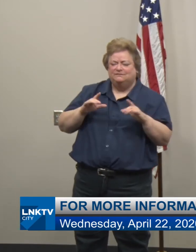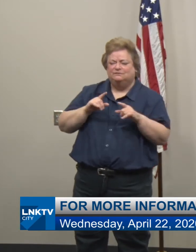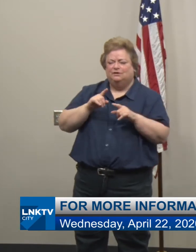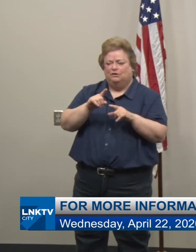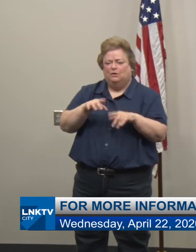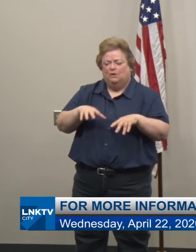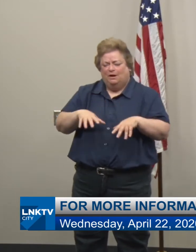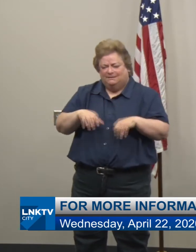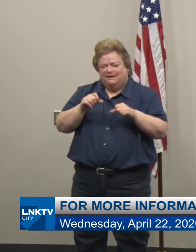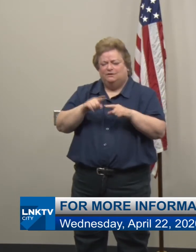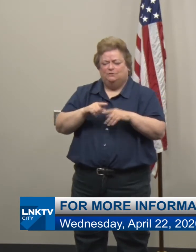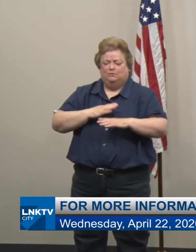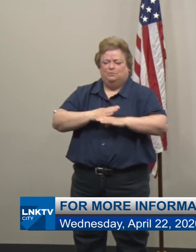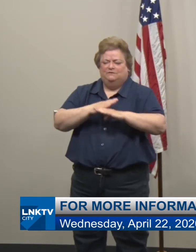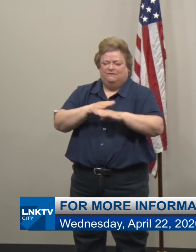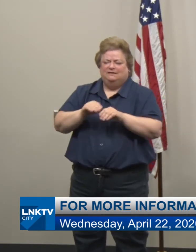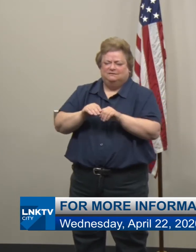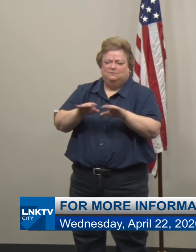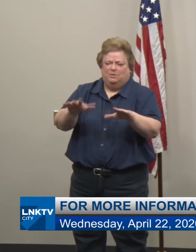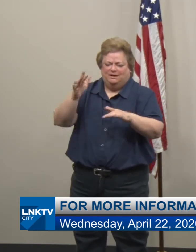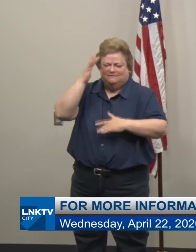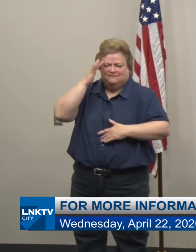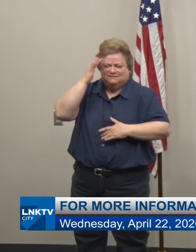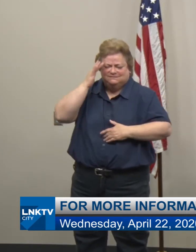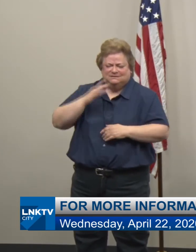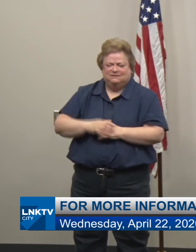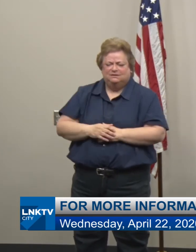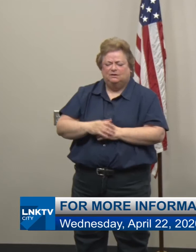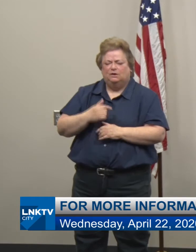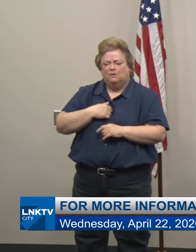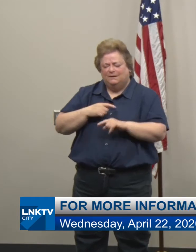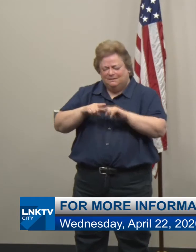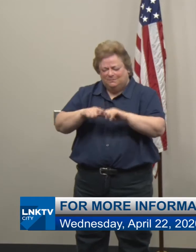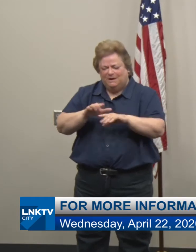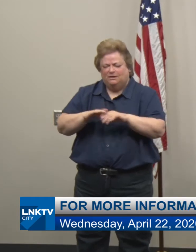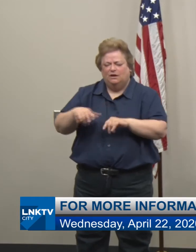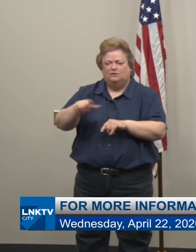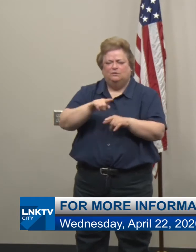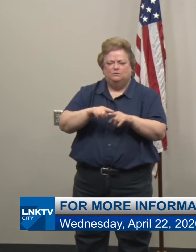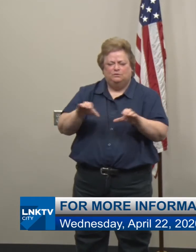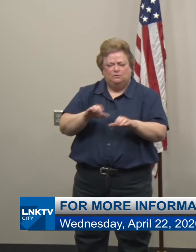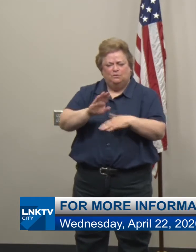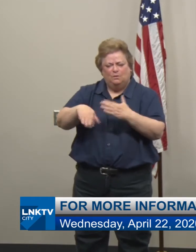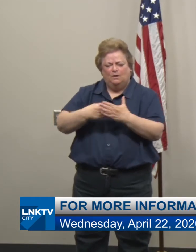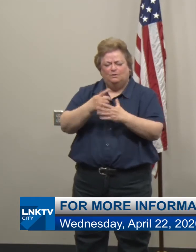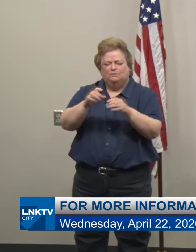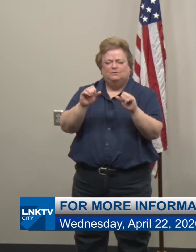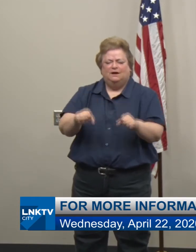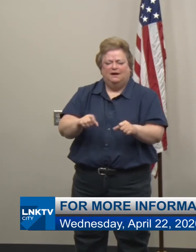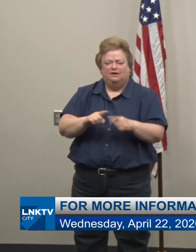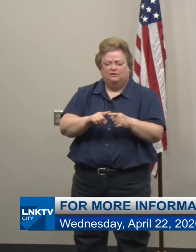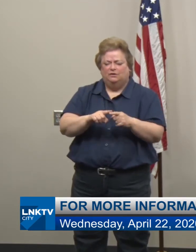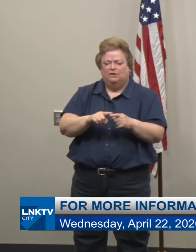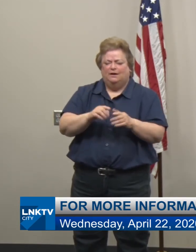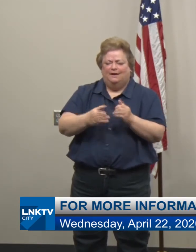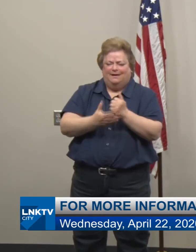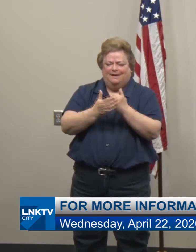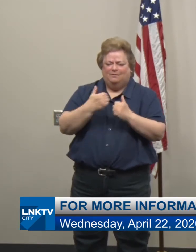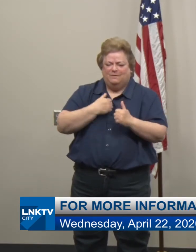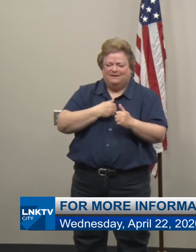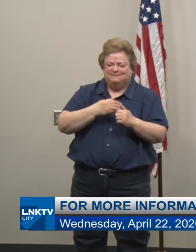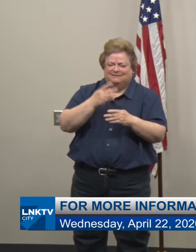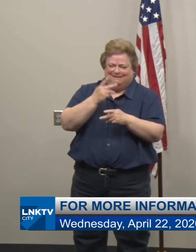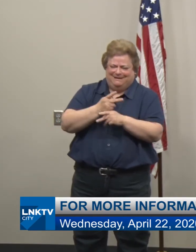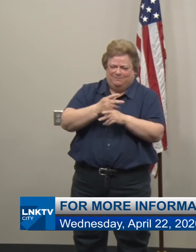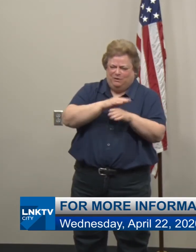spread of COVID-19. We are counting on you to continue to do all you can to help us flatten the curve. And